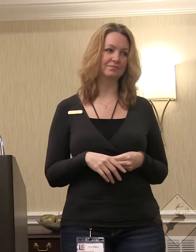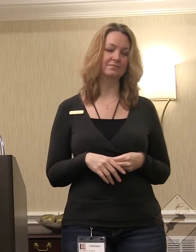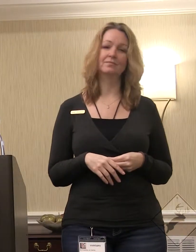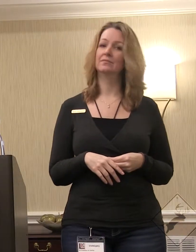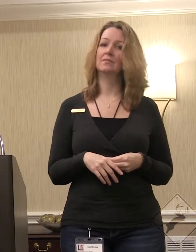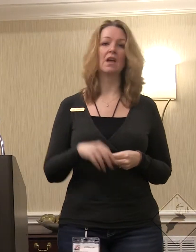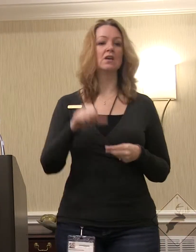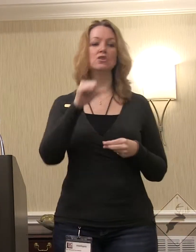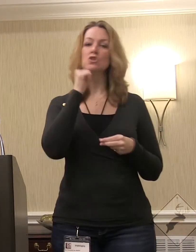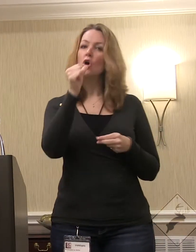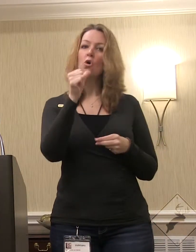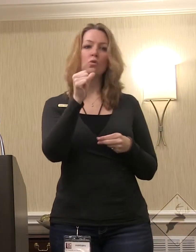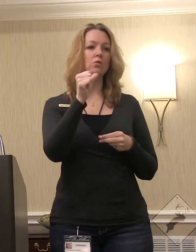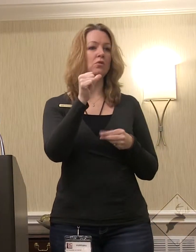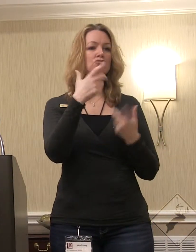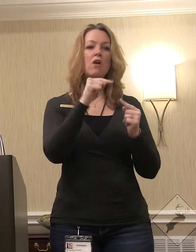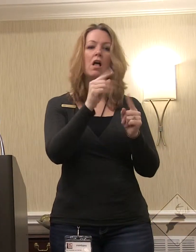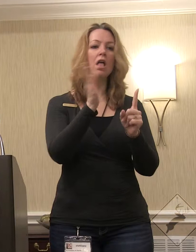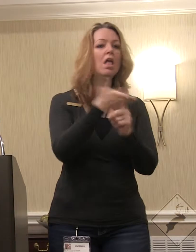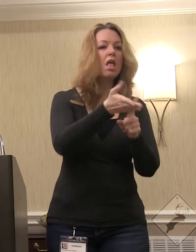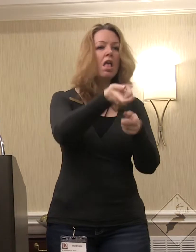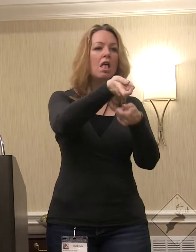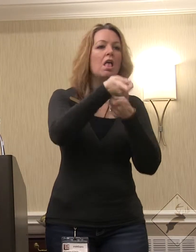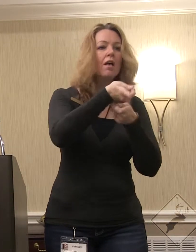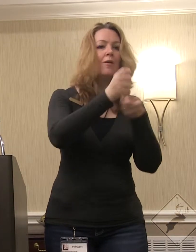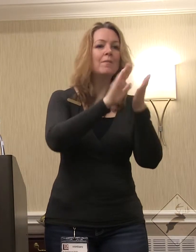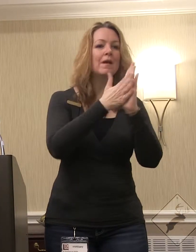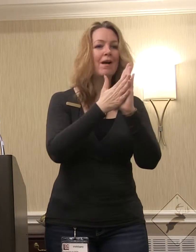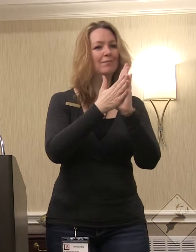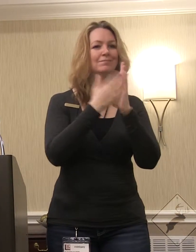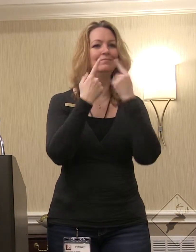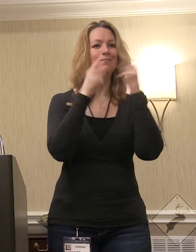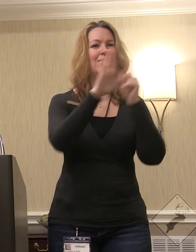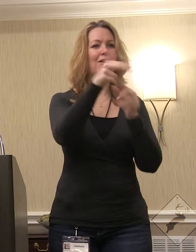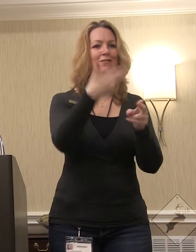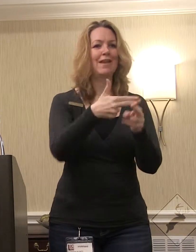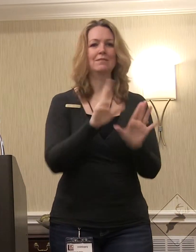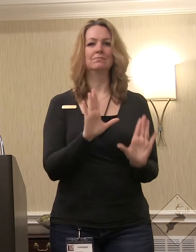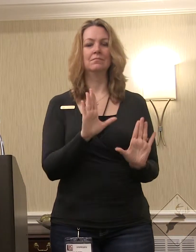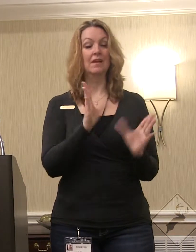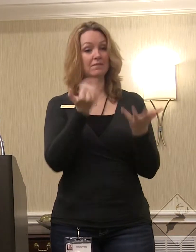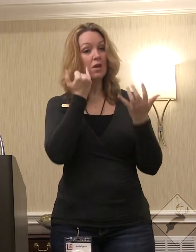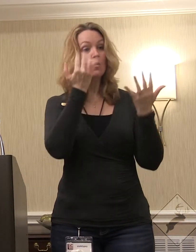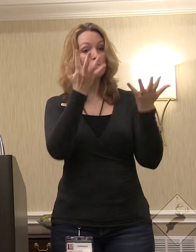Don't push them to go public. If they want to be anonymous, that's fine.